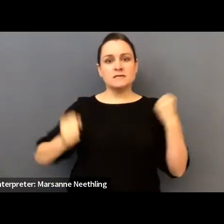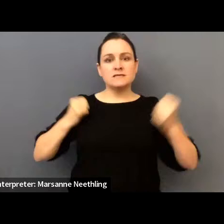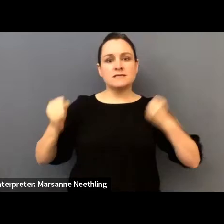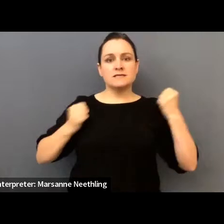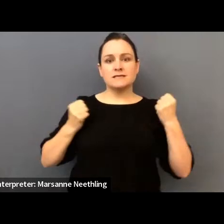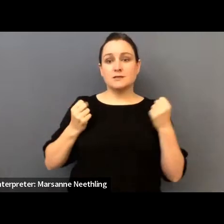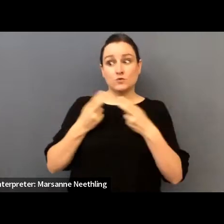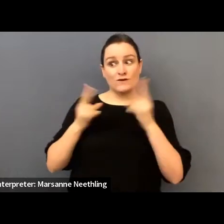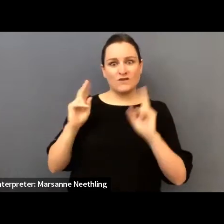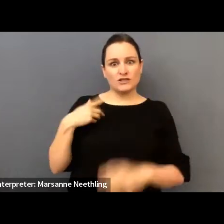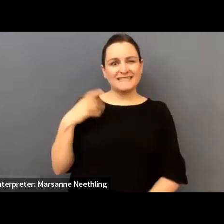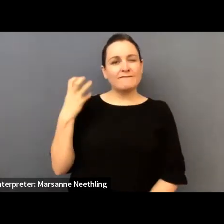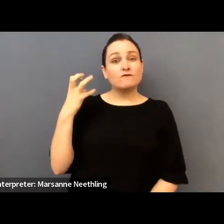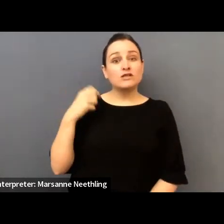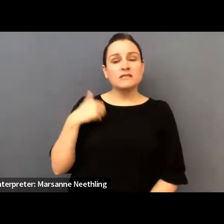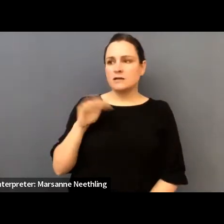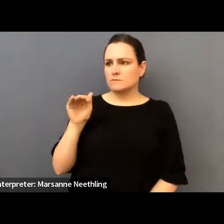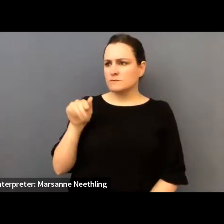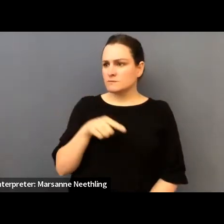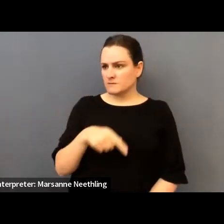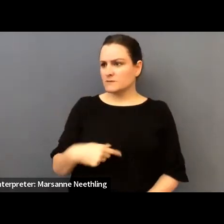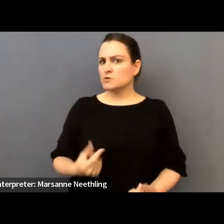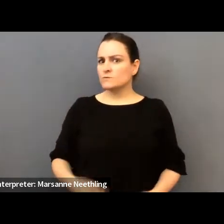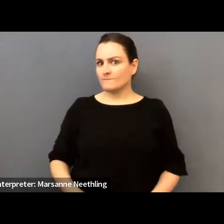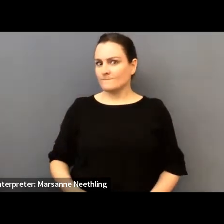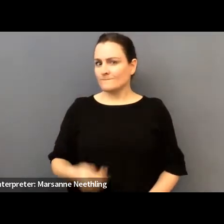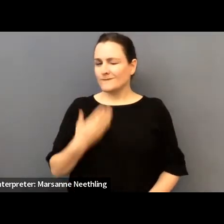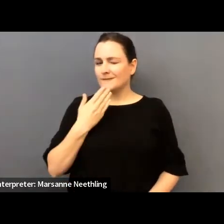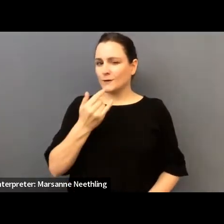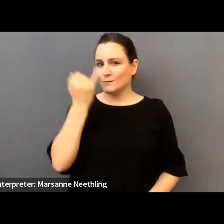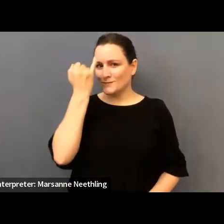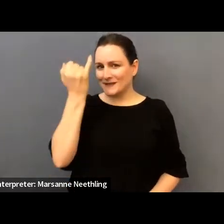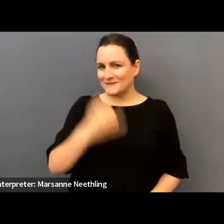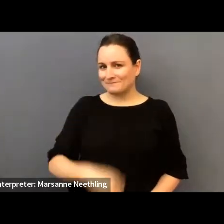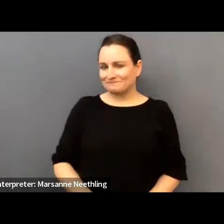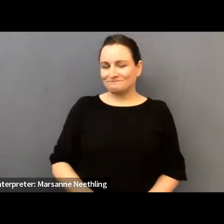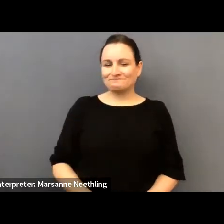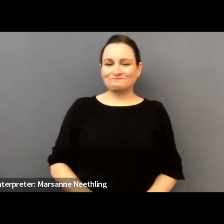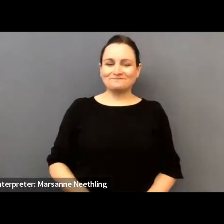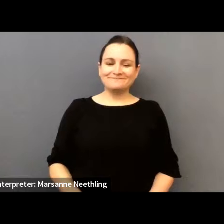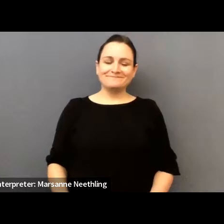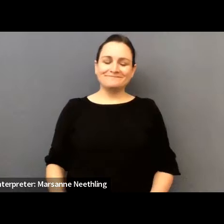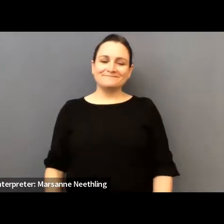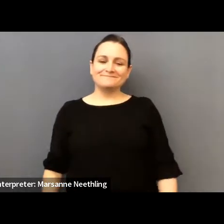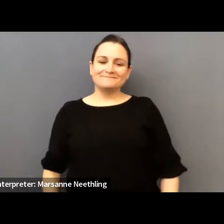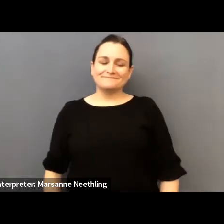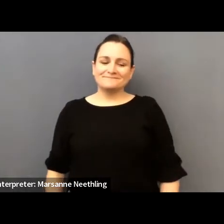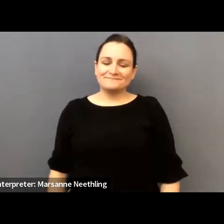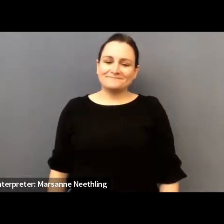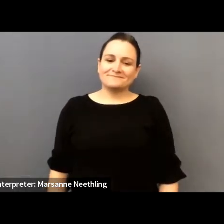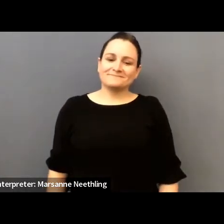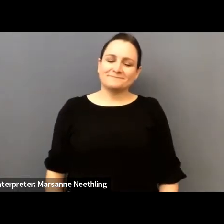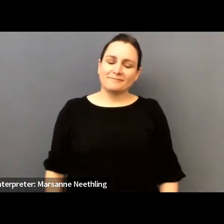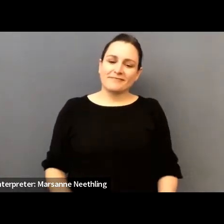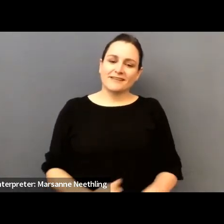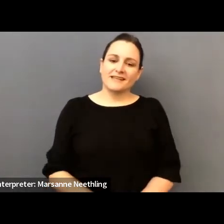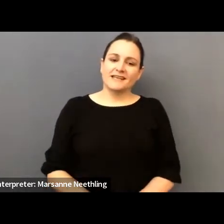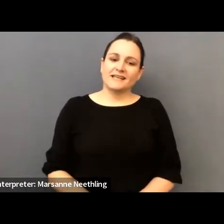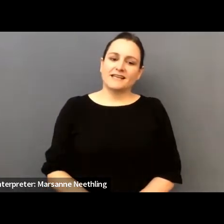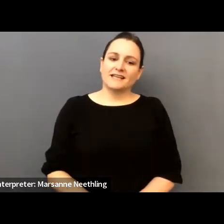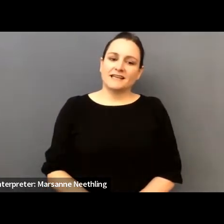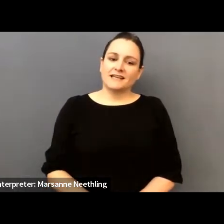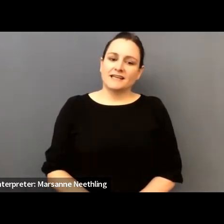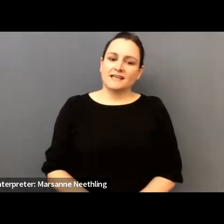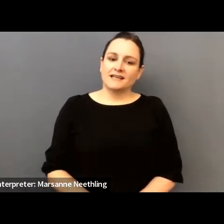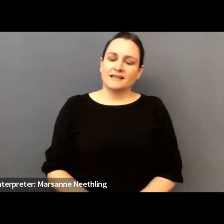institution. So and I think with all of that in mind and